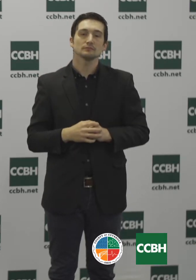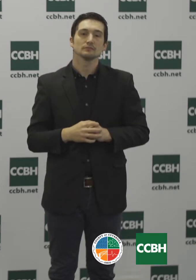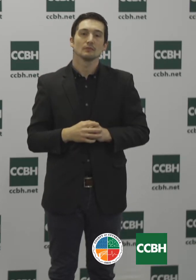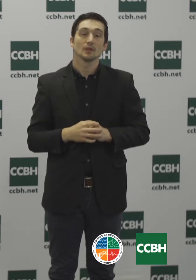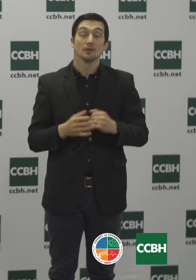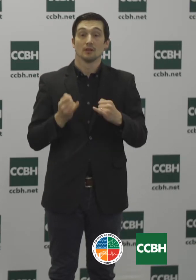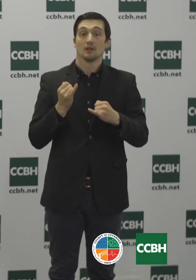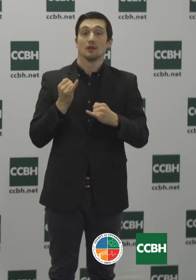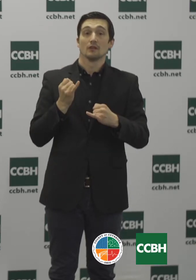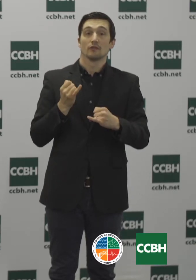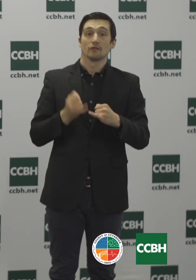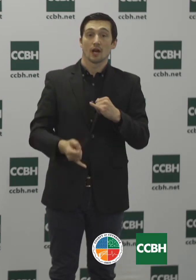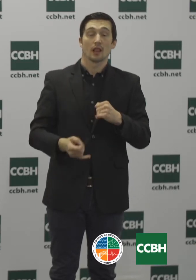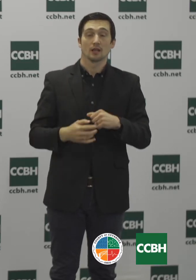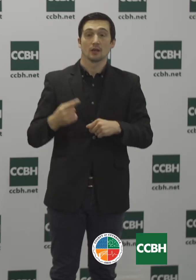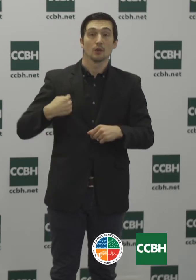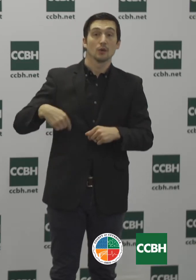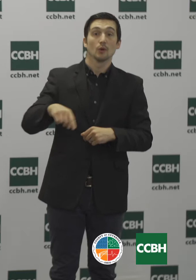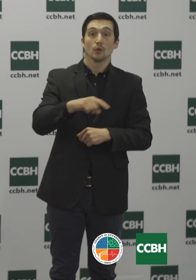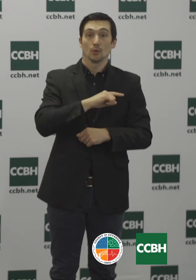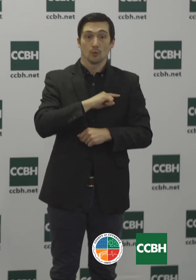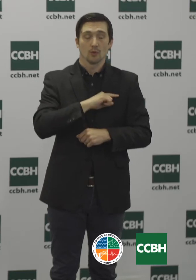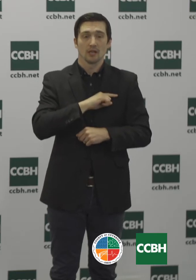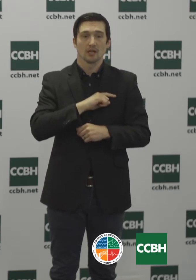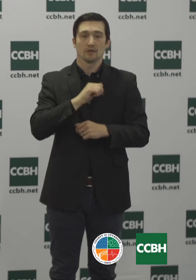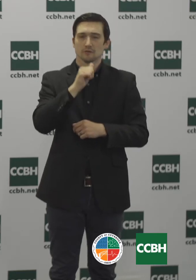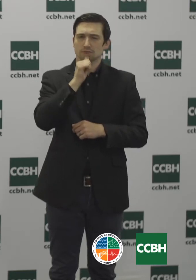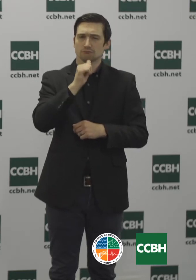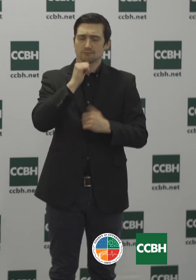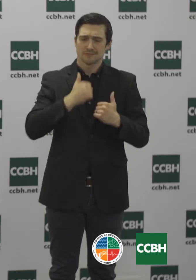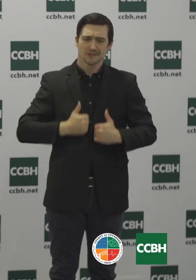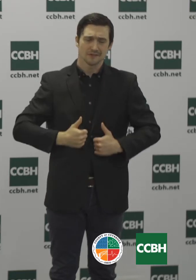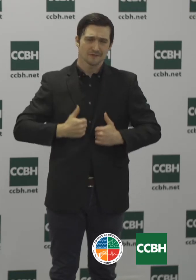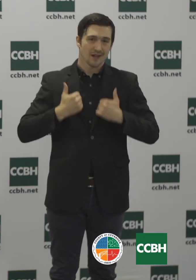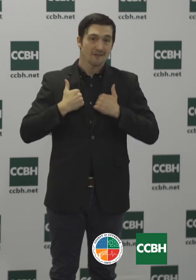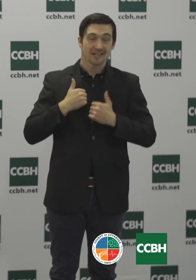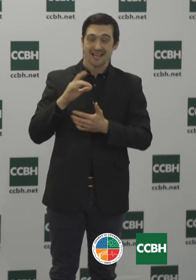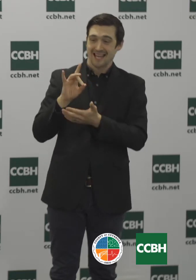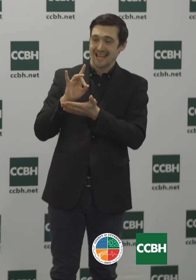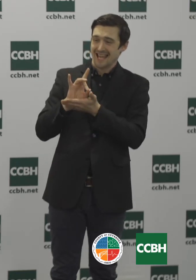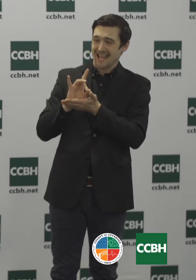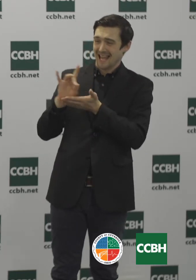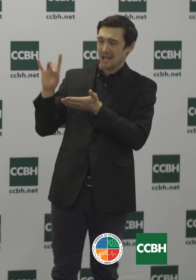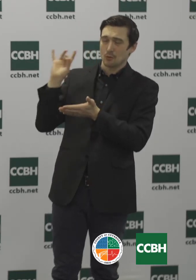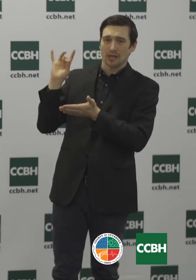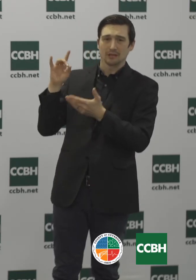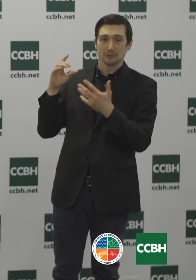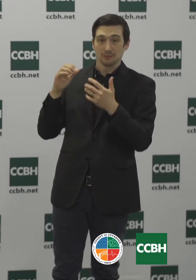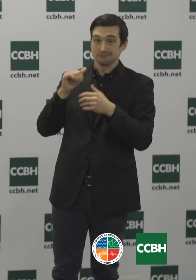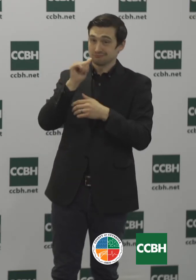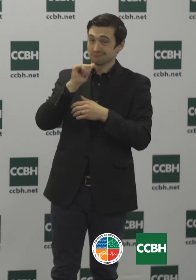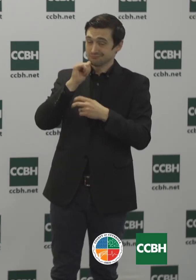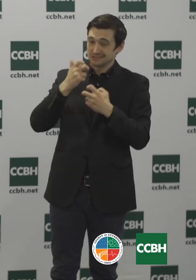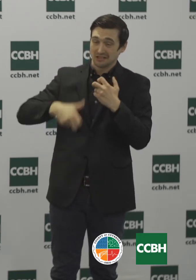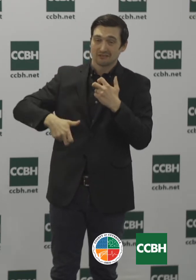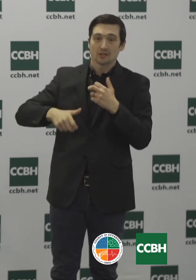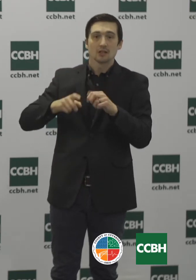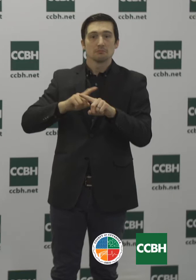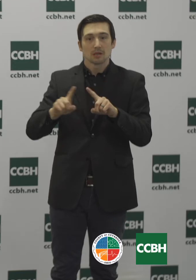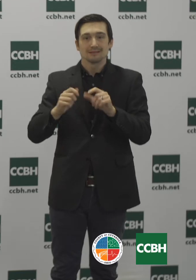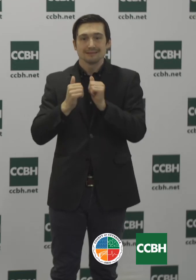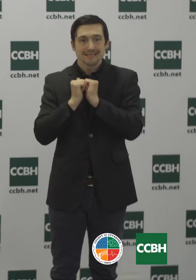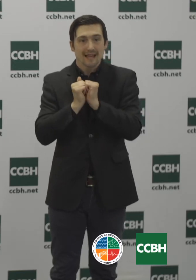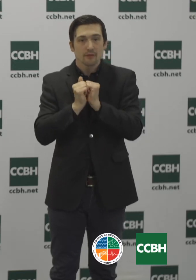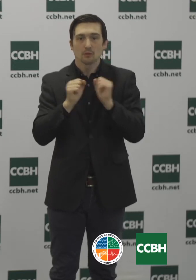Finally, we've survived 8 difficult weeks, and together we can make progress over the